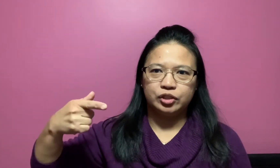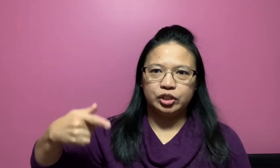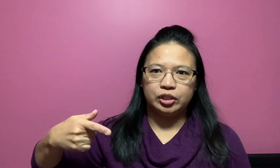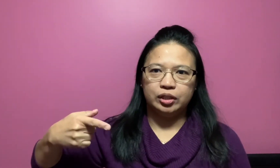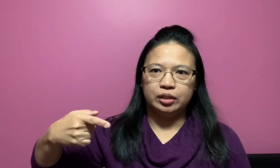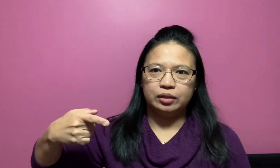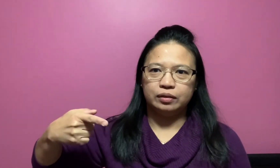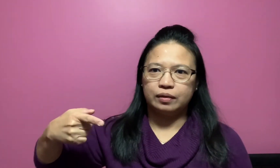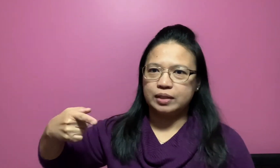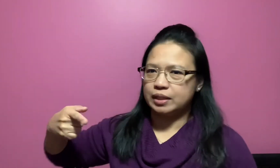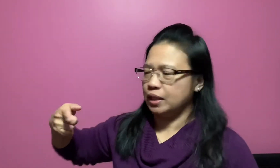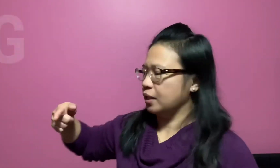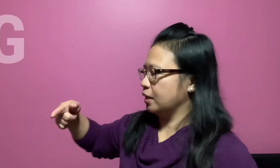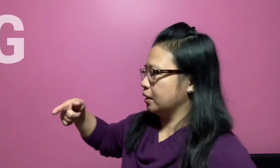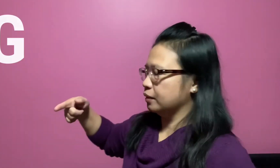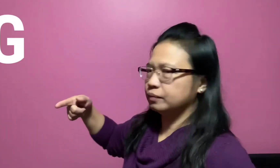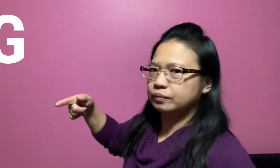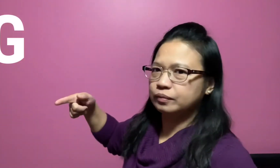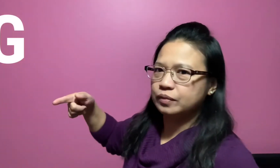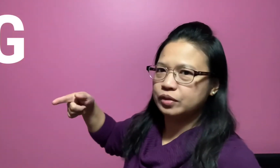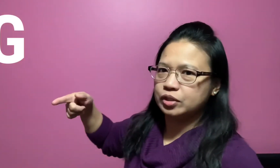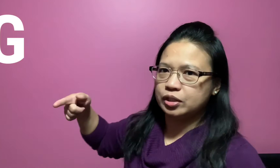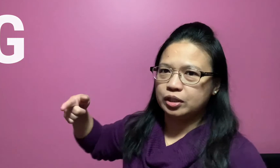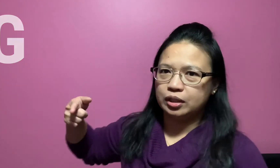G, you can see G.